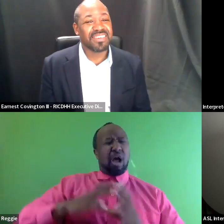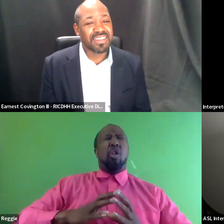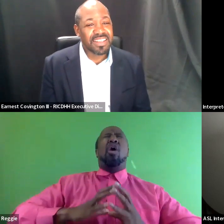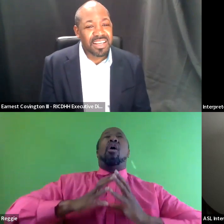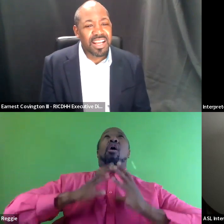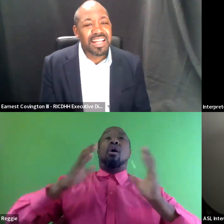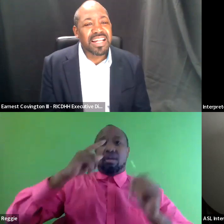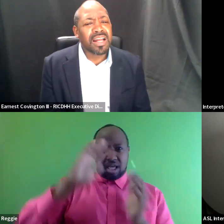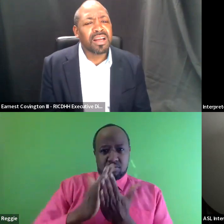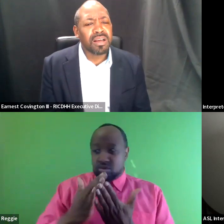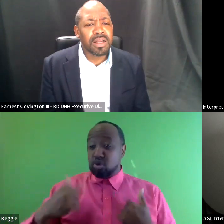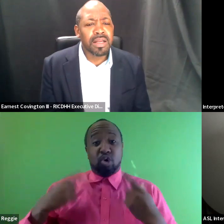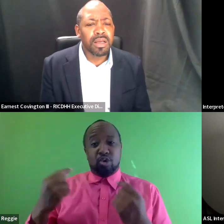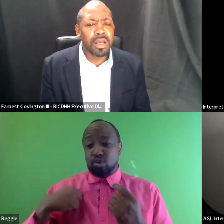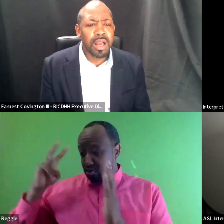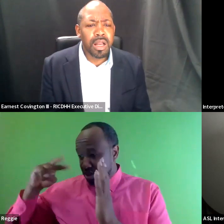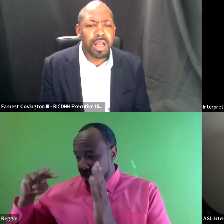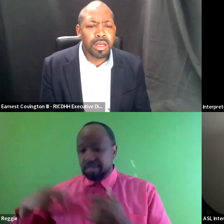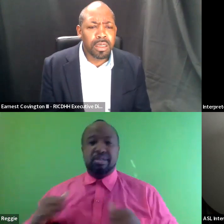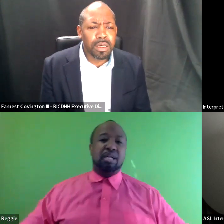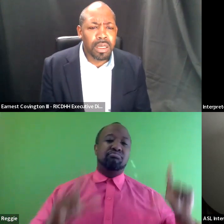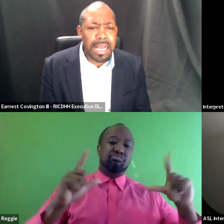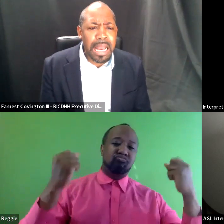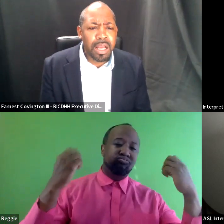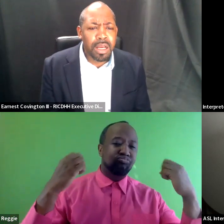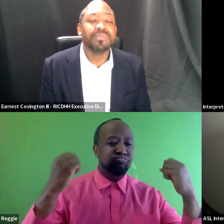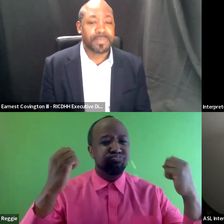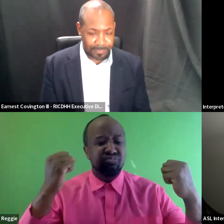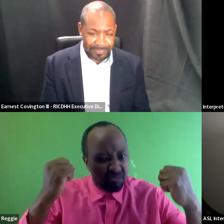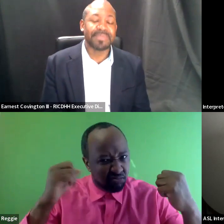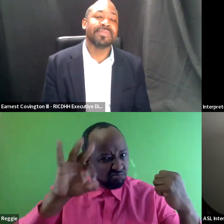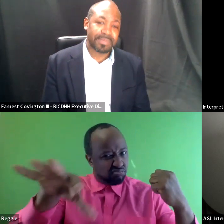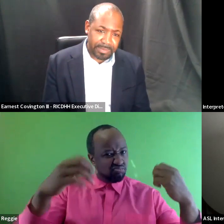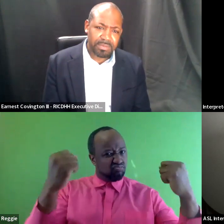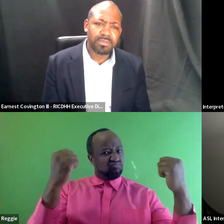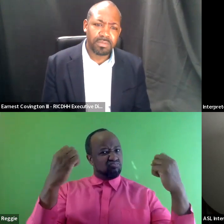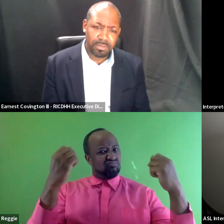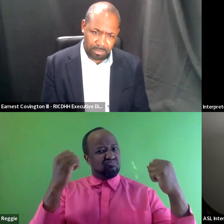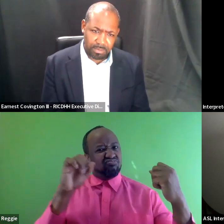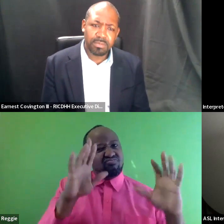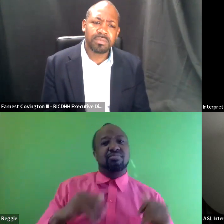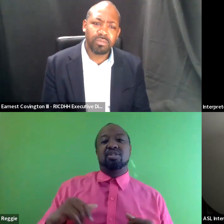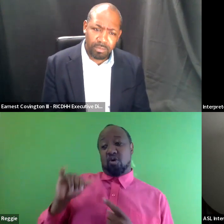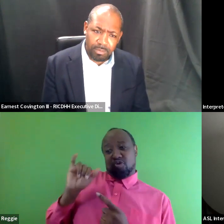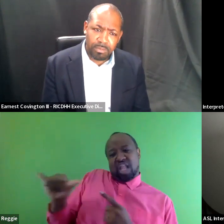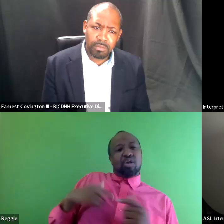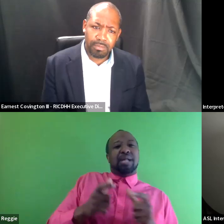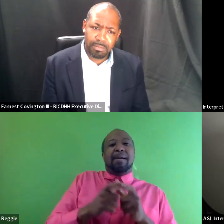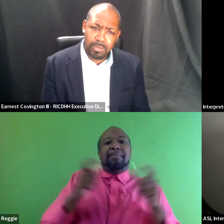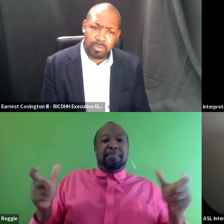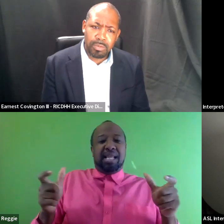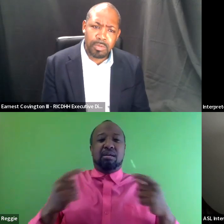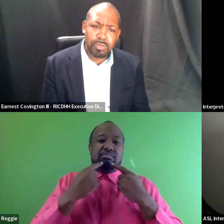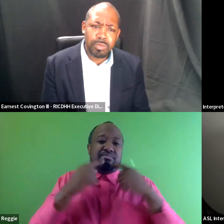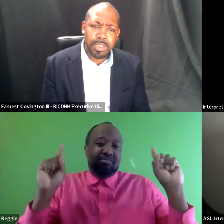It'd be like a video book for deaf people. So that made sense to me. So I started reading and picking topics, and I would vlog about